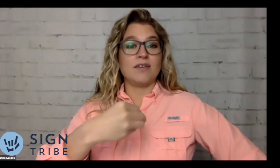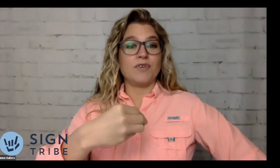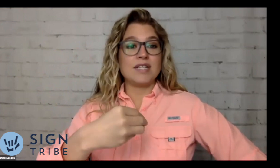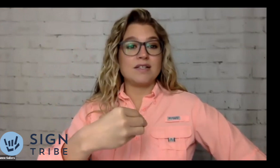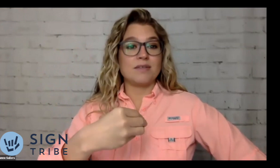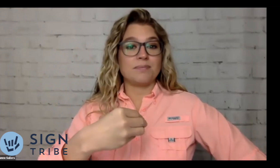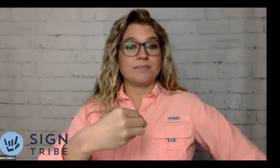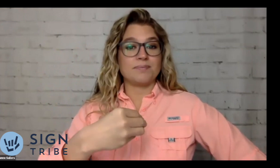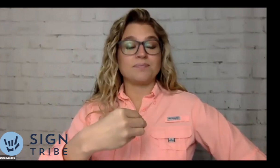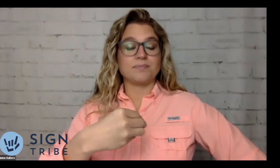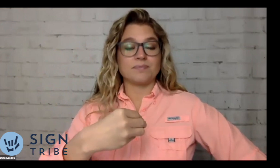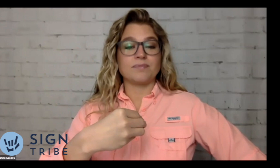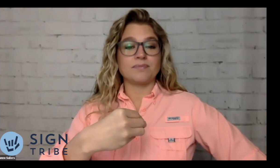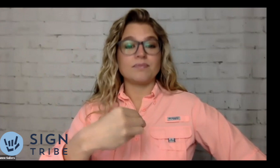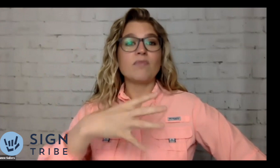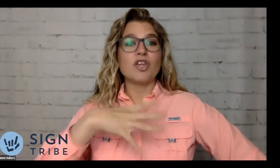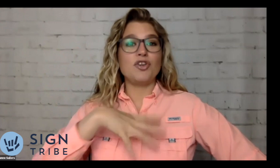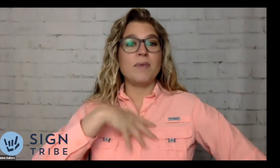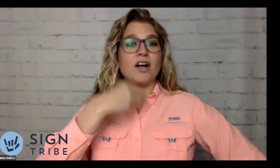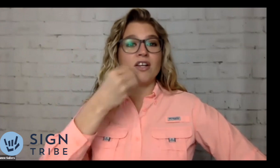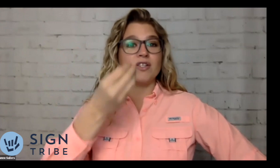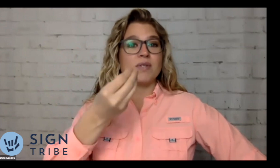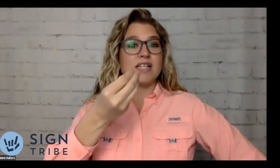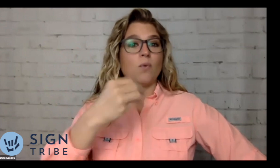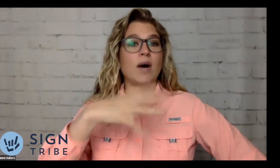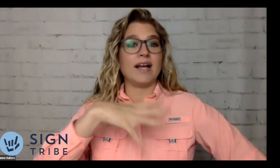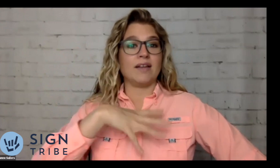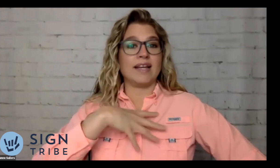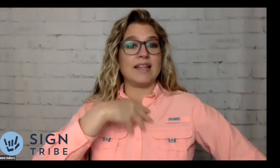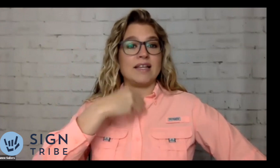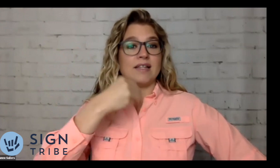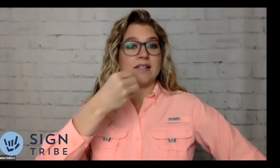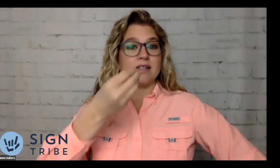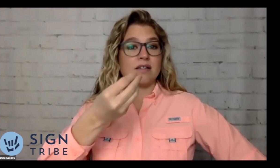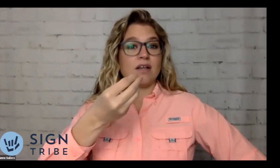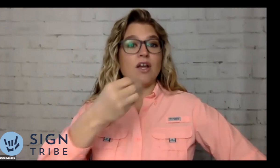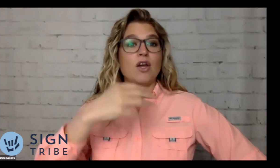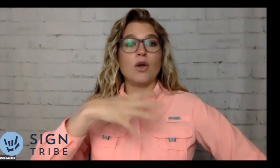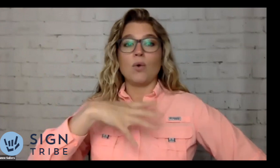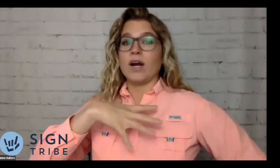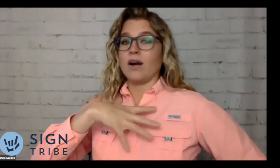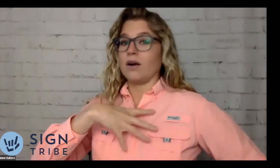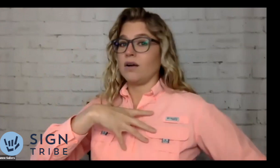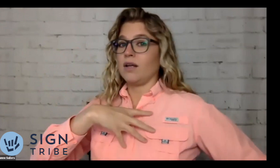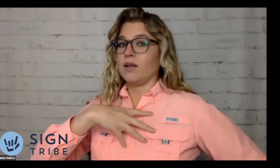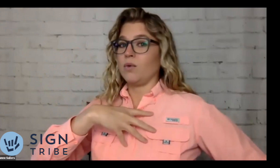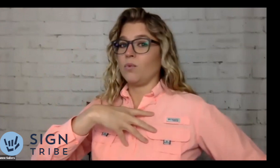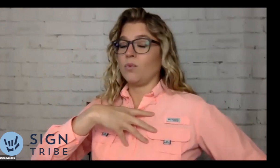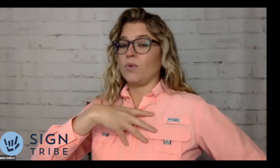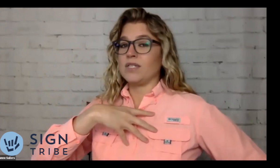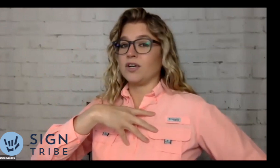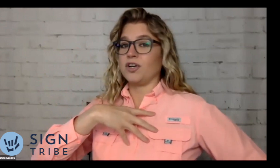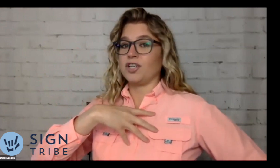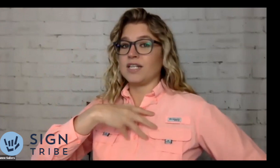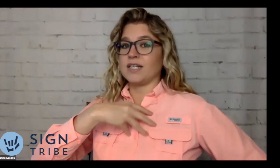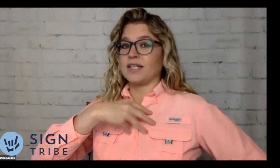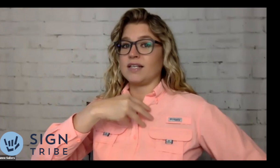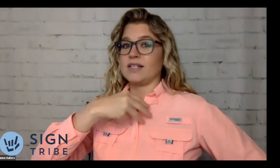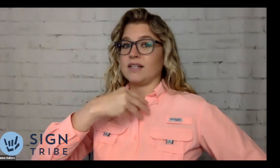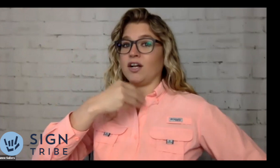difference? You might also see white like this, where it's on your chest like this and then